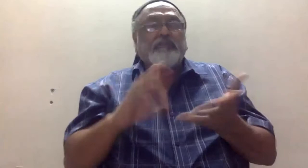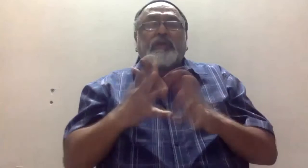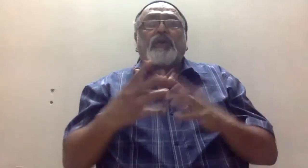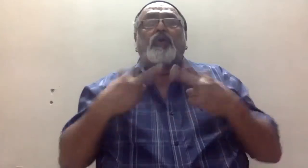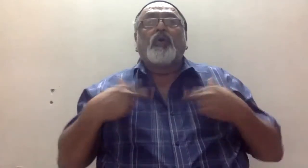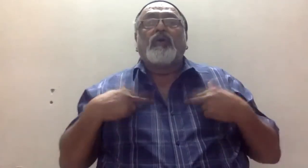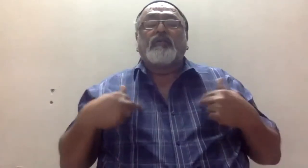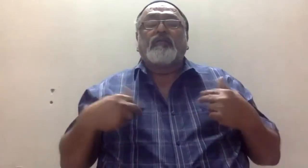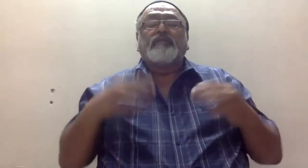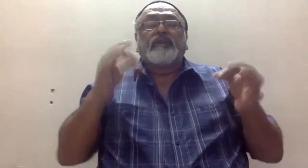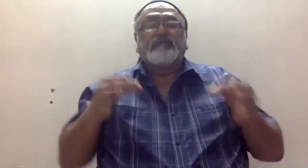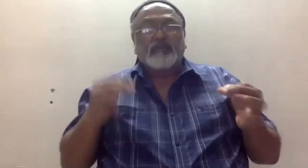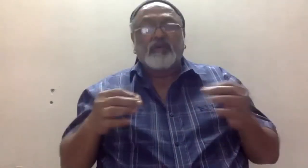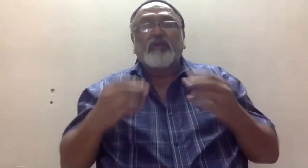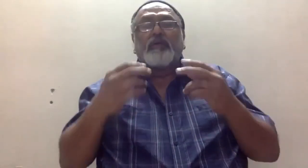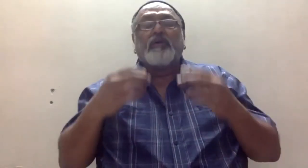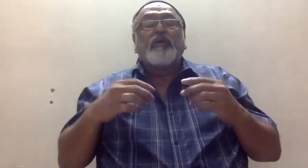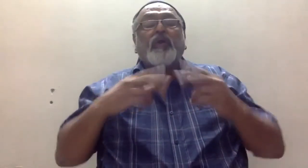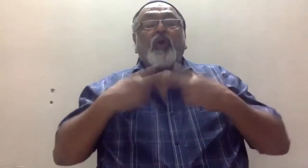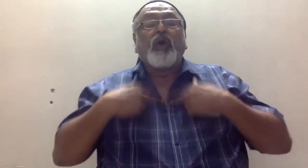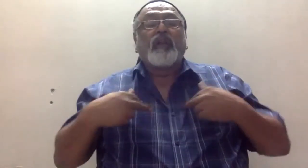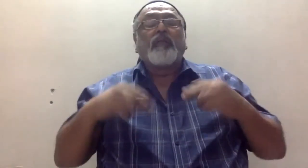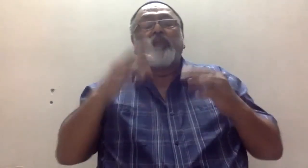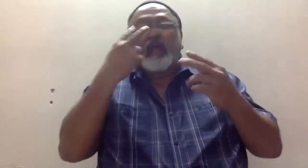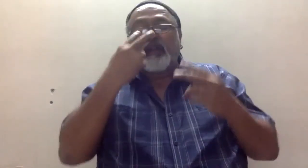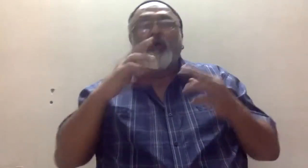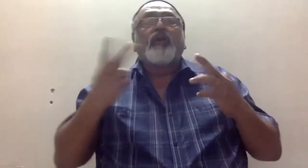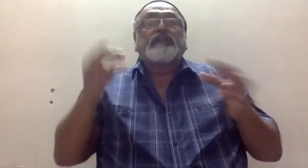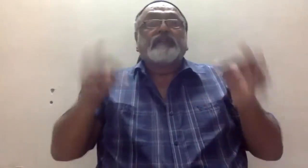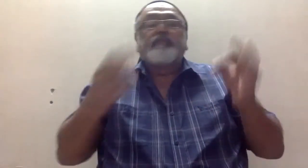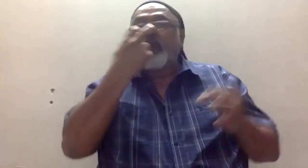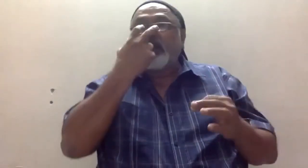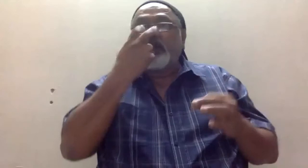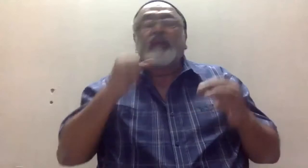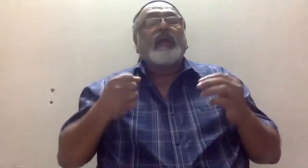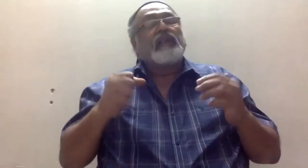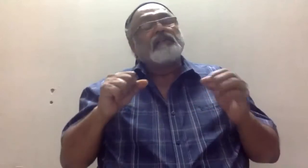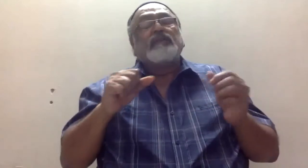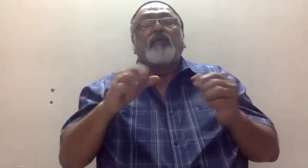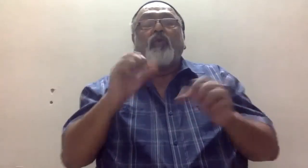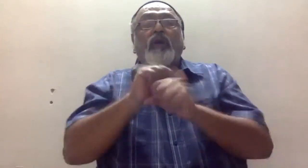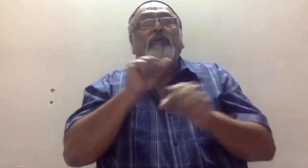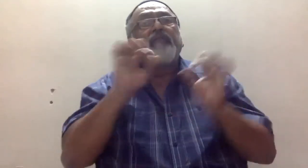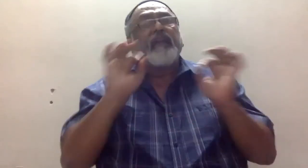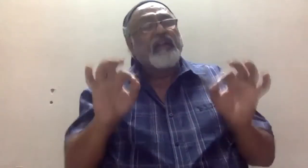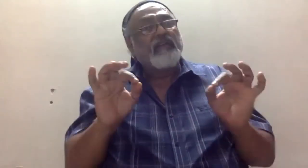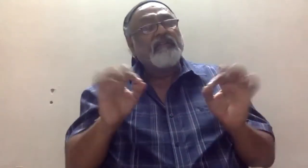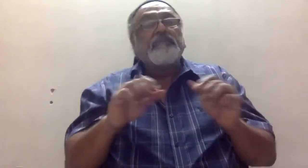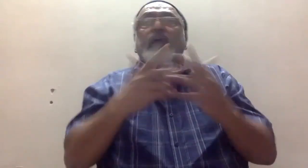judge to be efficiently functioning. There are libraries in the courts. This legal library,